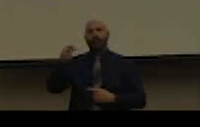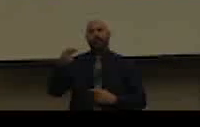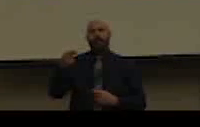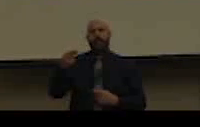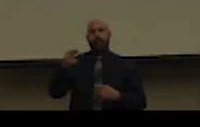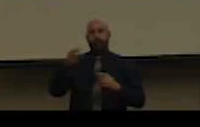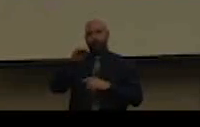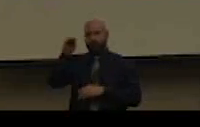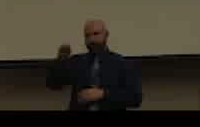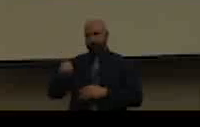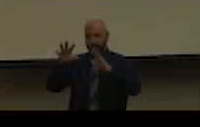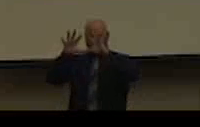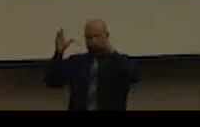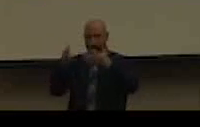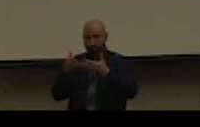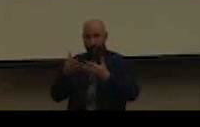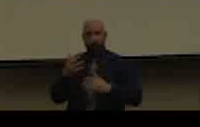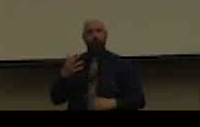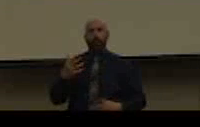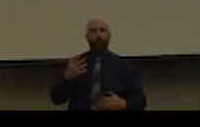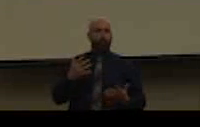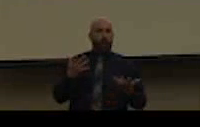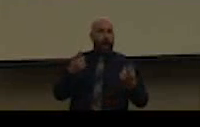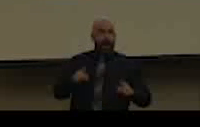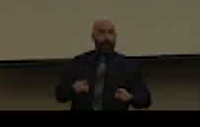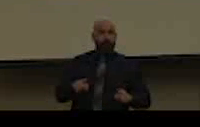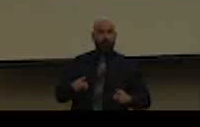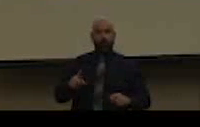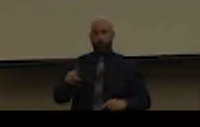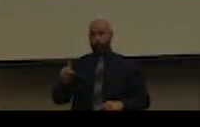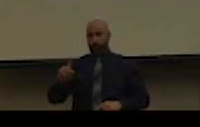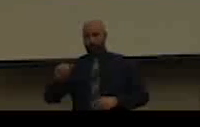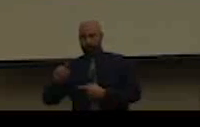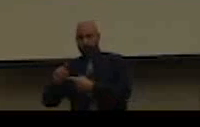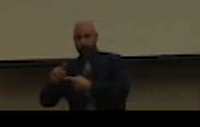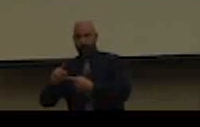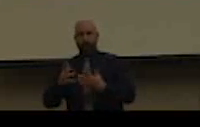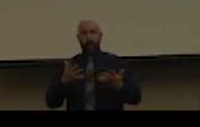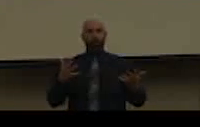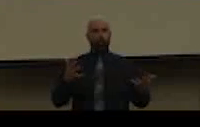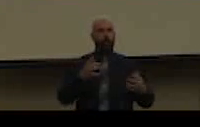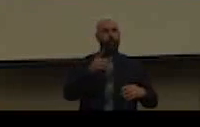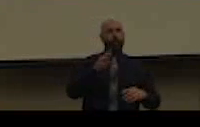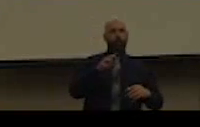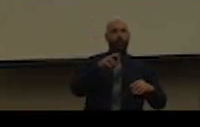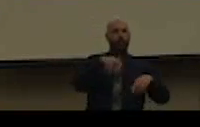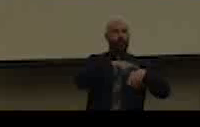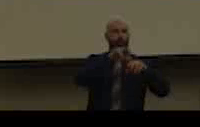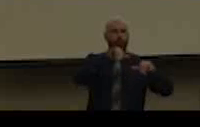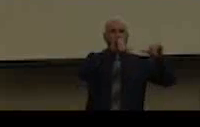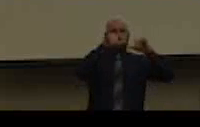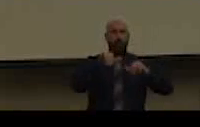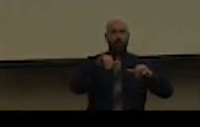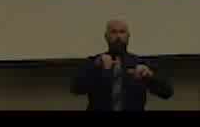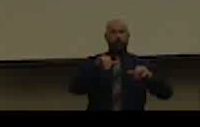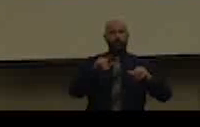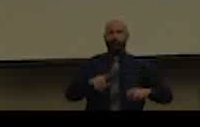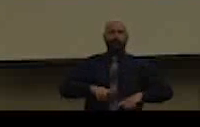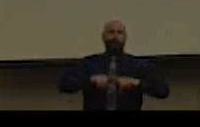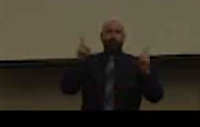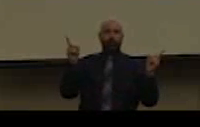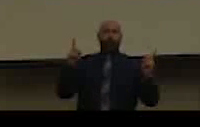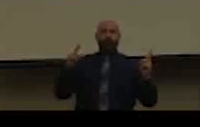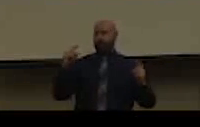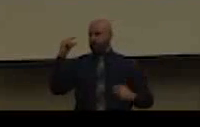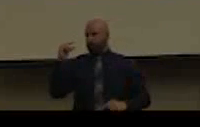between where they were and what actually the market was driving was just bigger. It's a very small number. So actually the amount of that that's